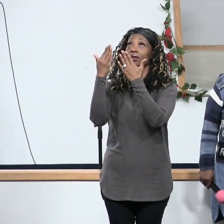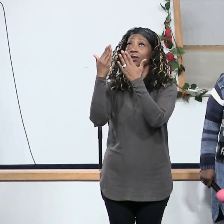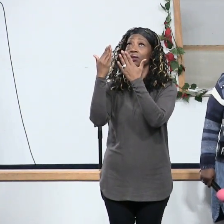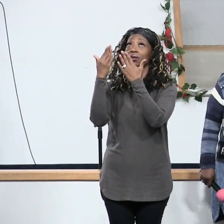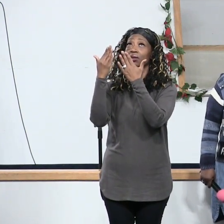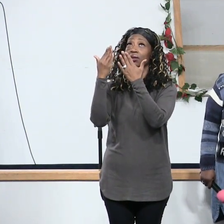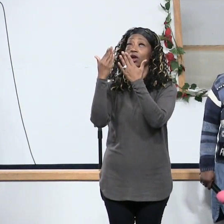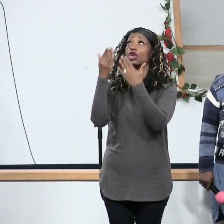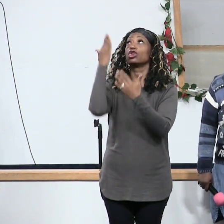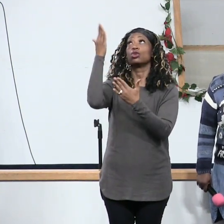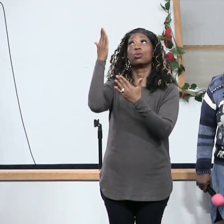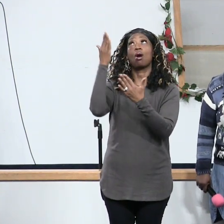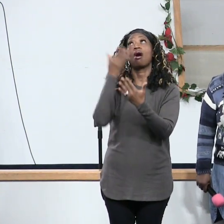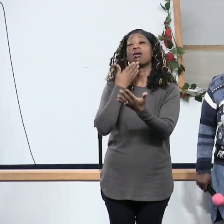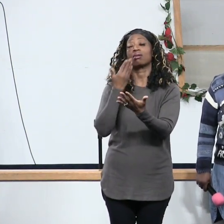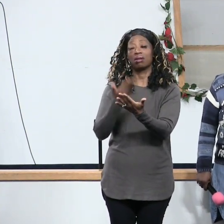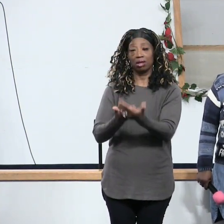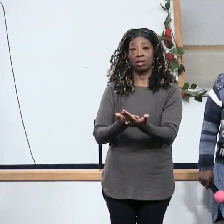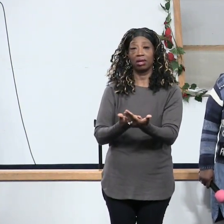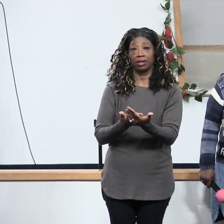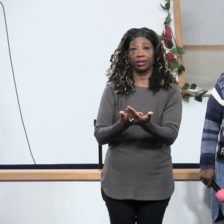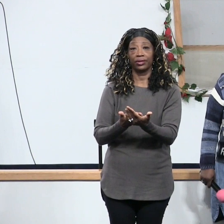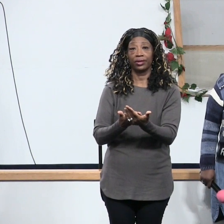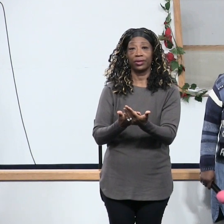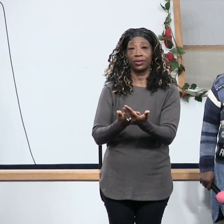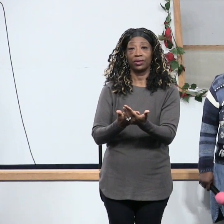because you've been good.